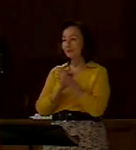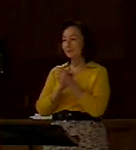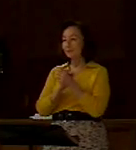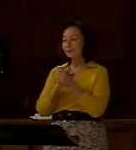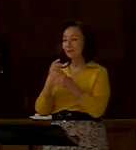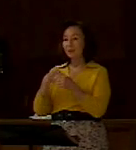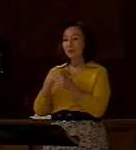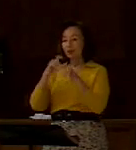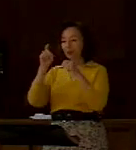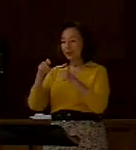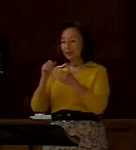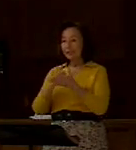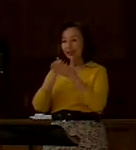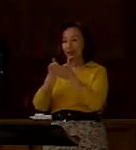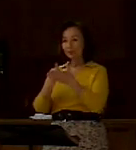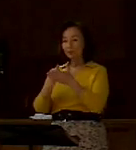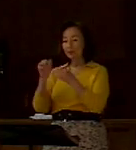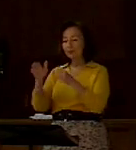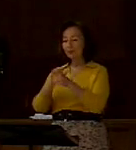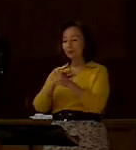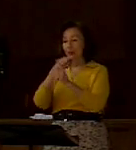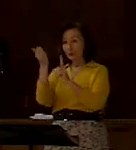We need help in being fully persuaded.